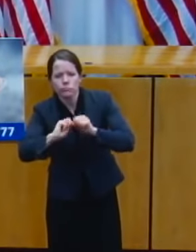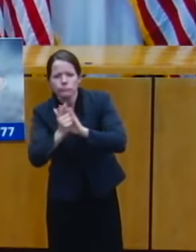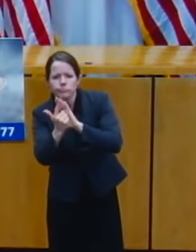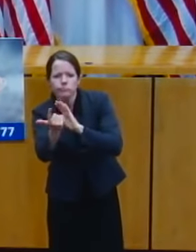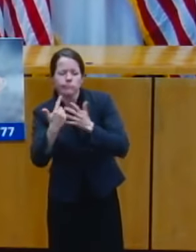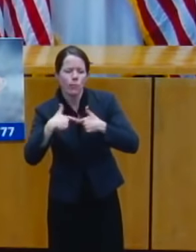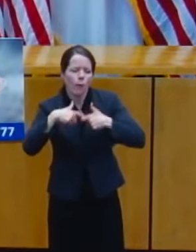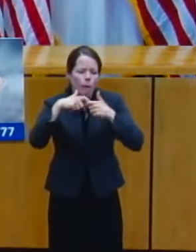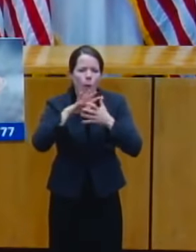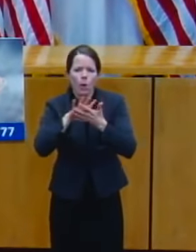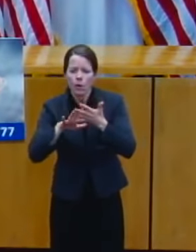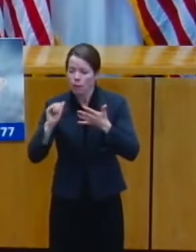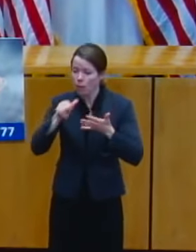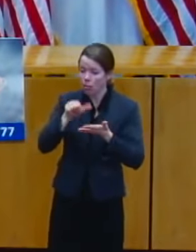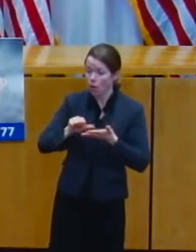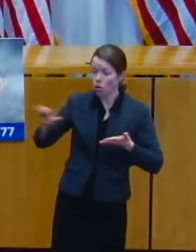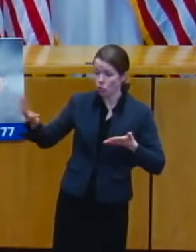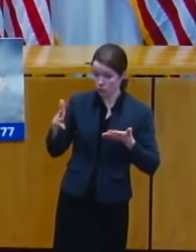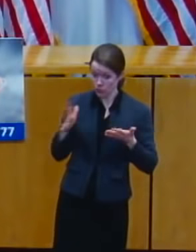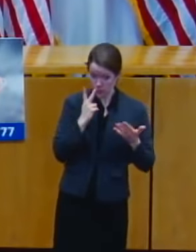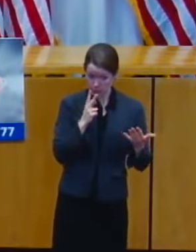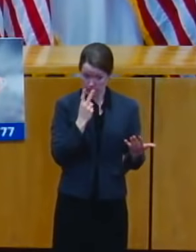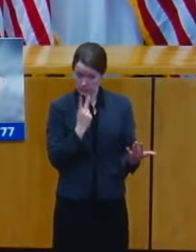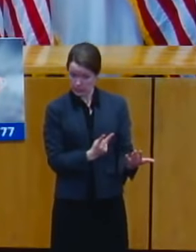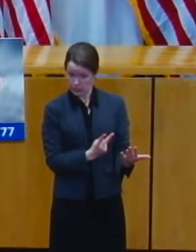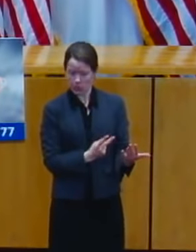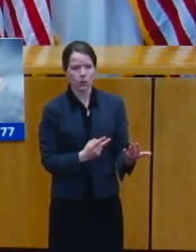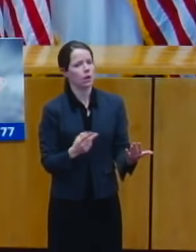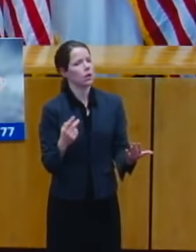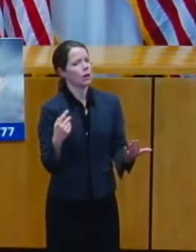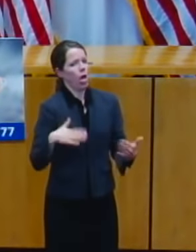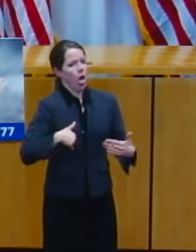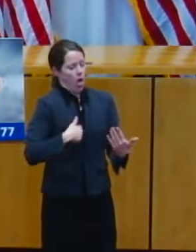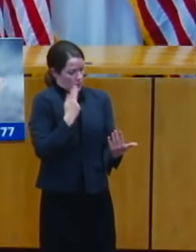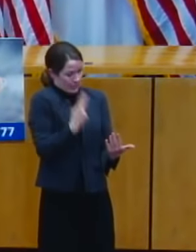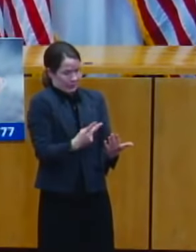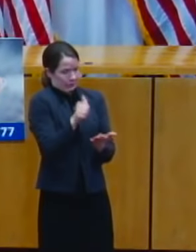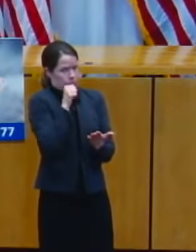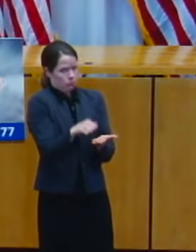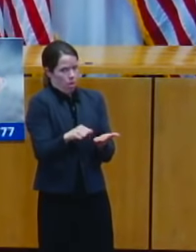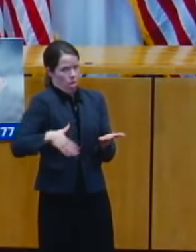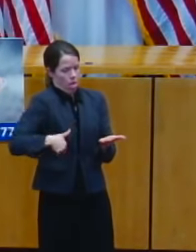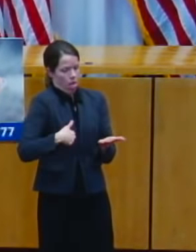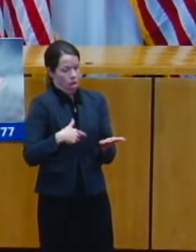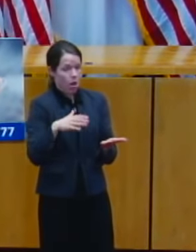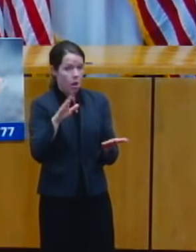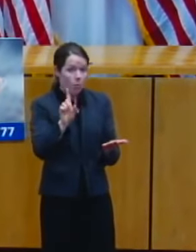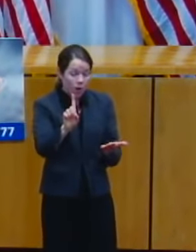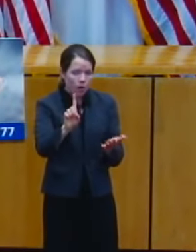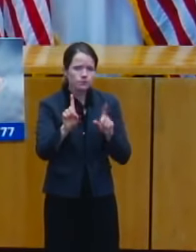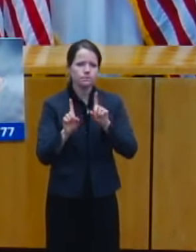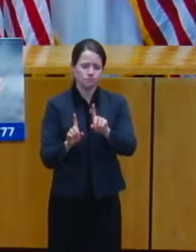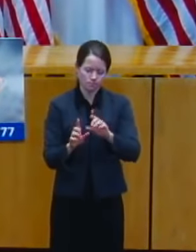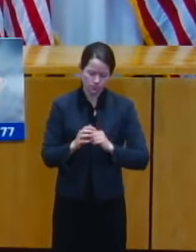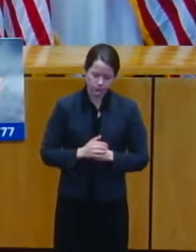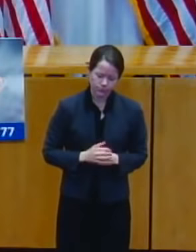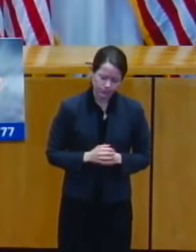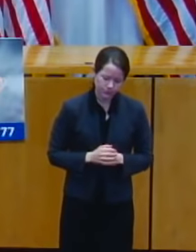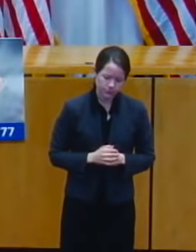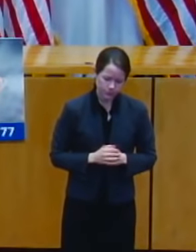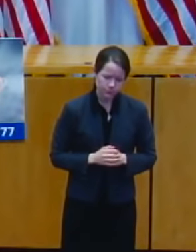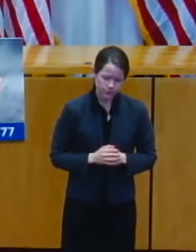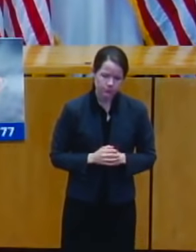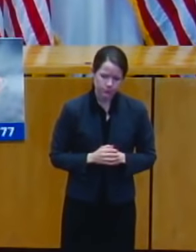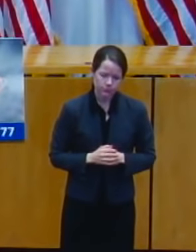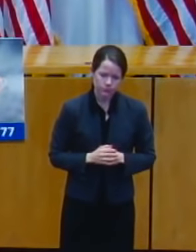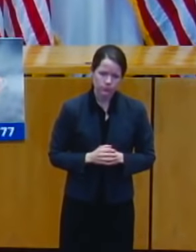to act? I haven't seen the letter, but we obviously issued some pretty rigorous guidelines. First of all, based on updates